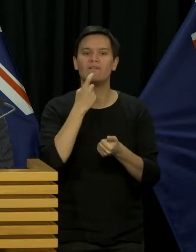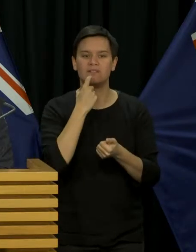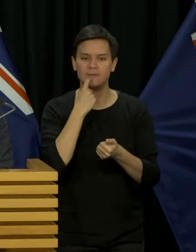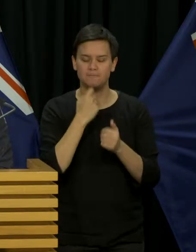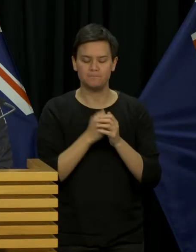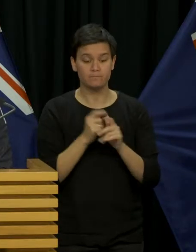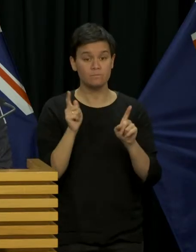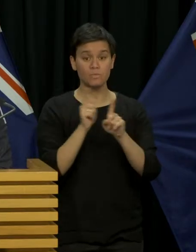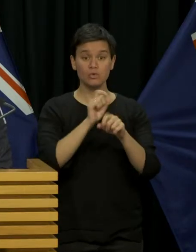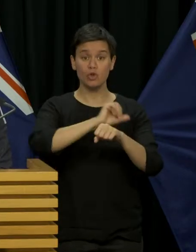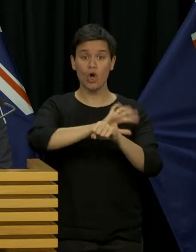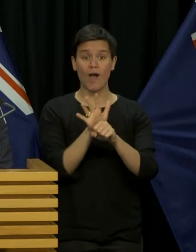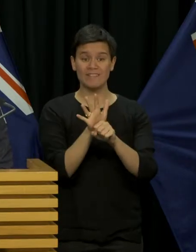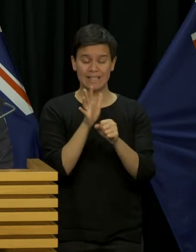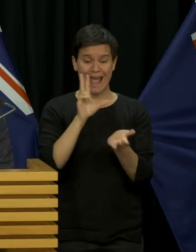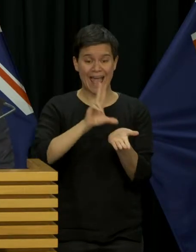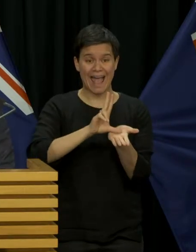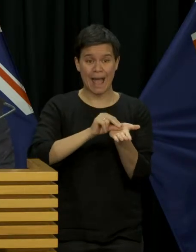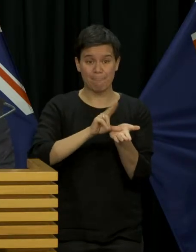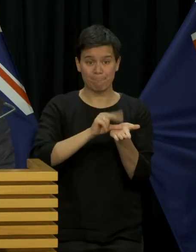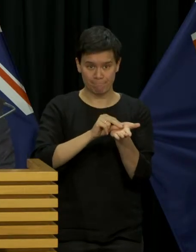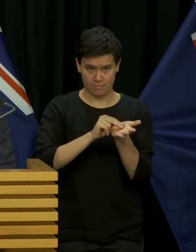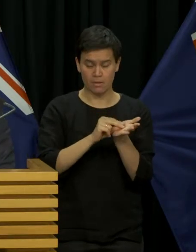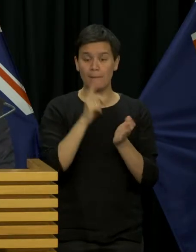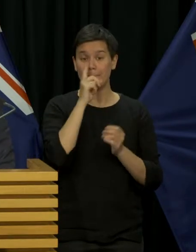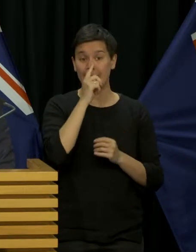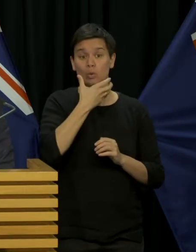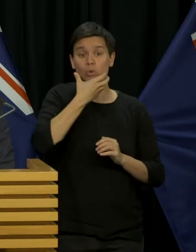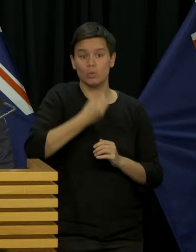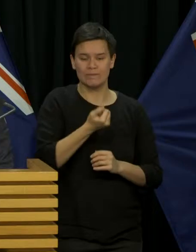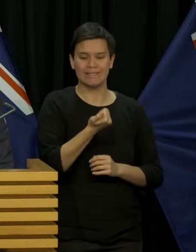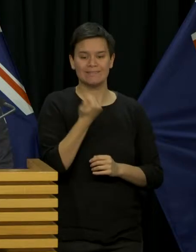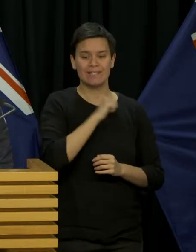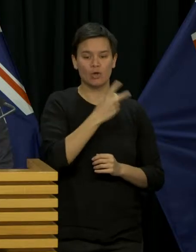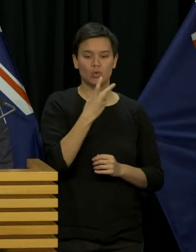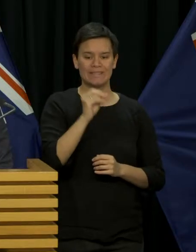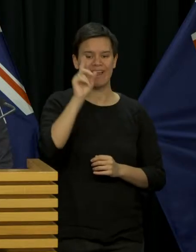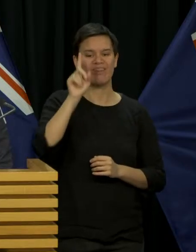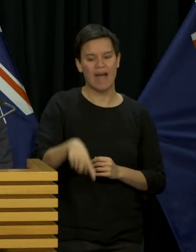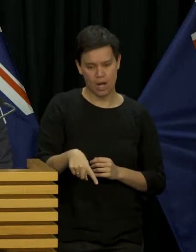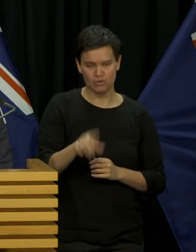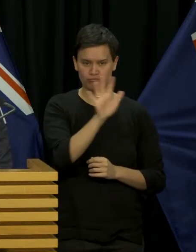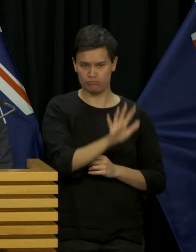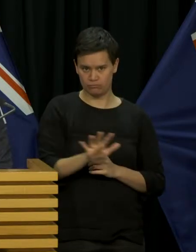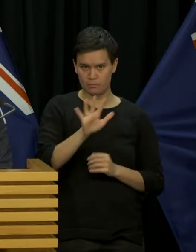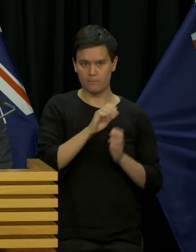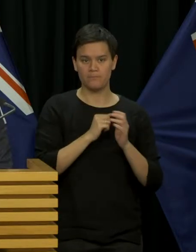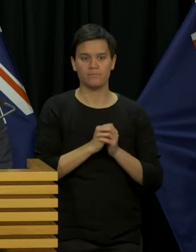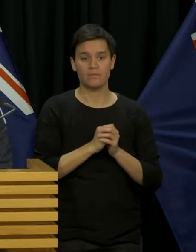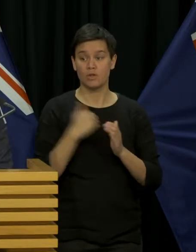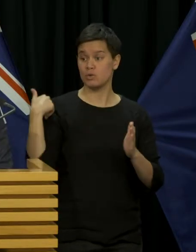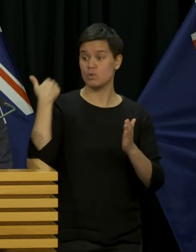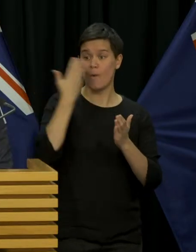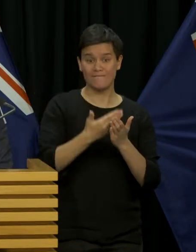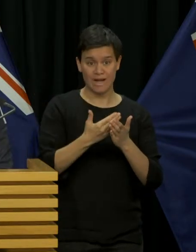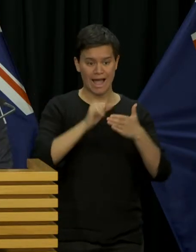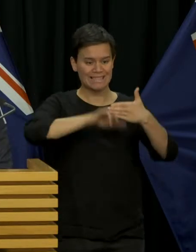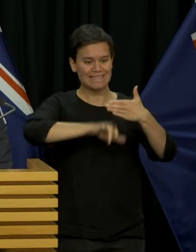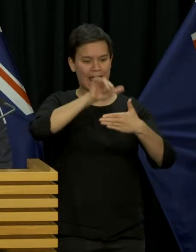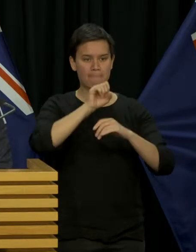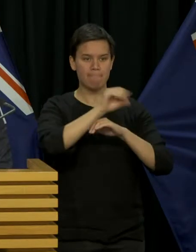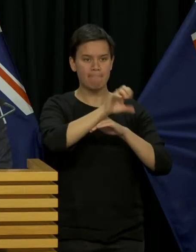Tracer app, we have 620,500 registered users. There's been 1.583 million poster